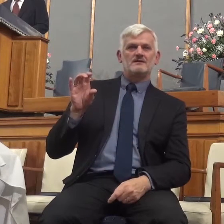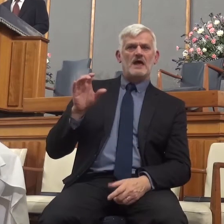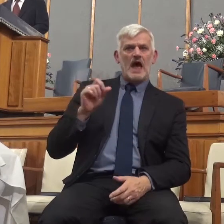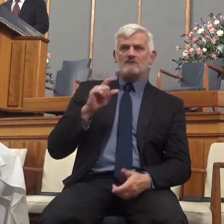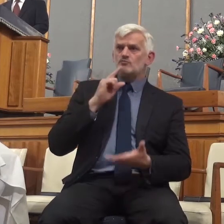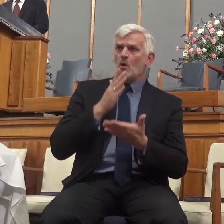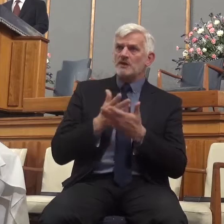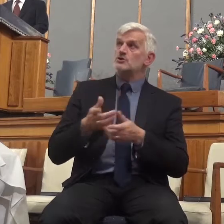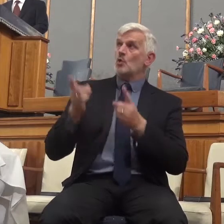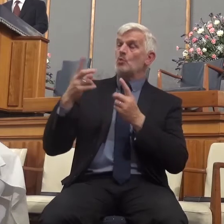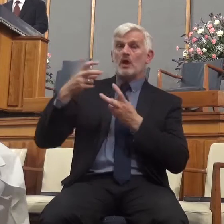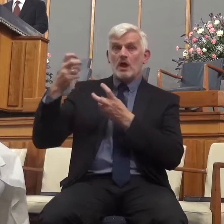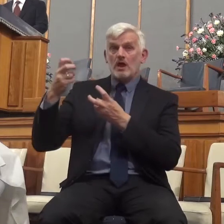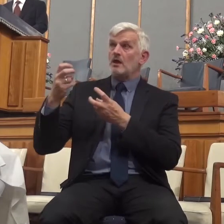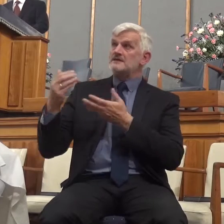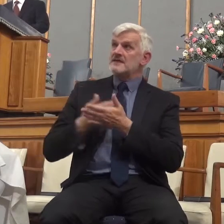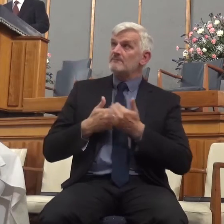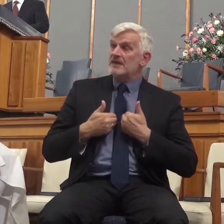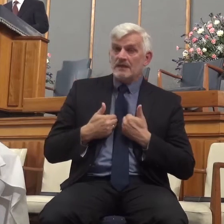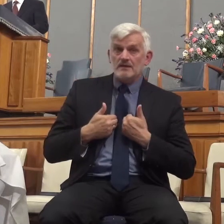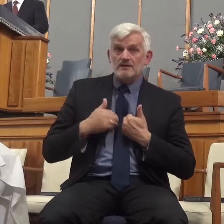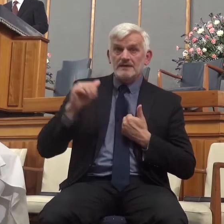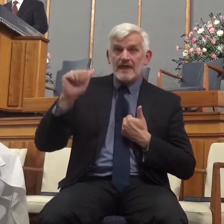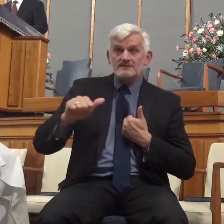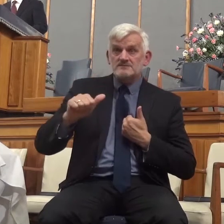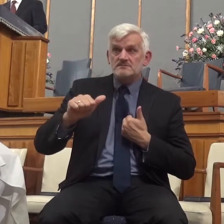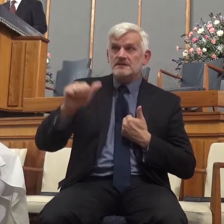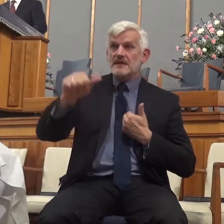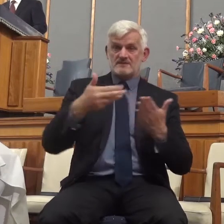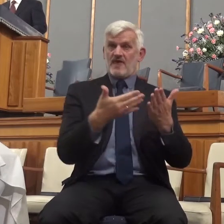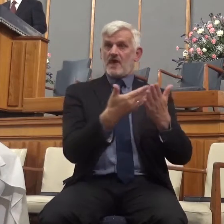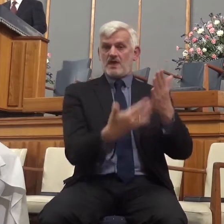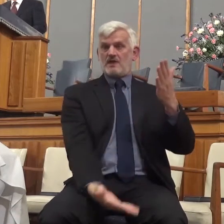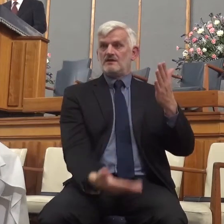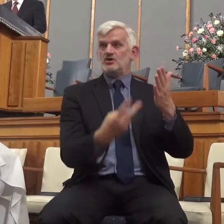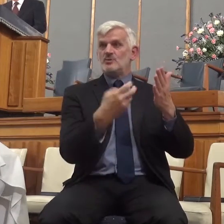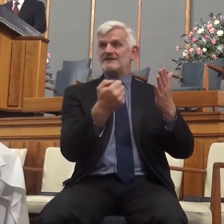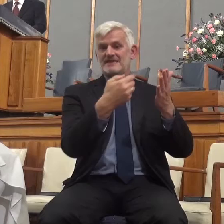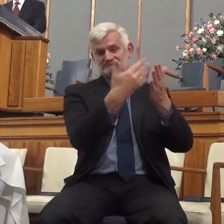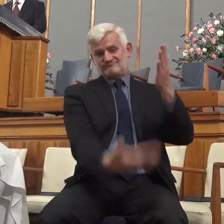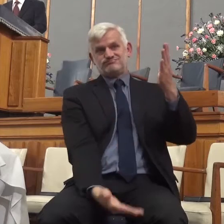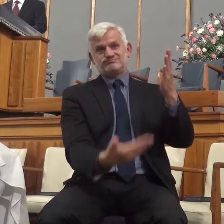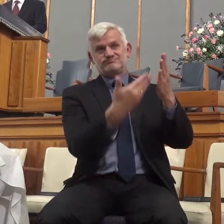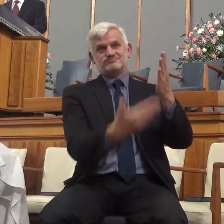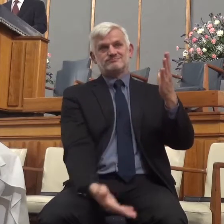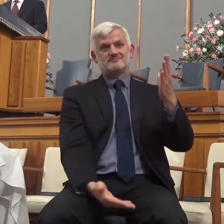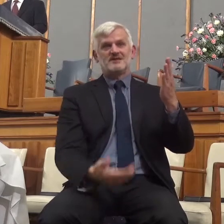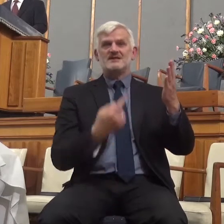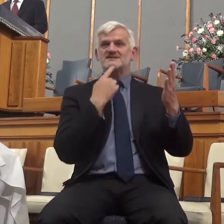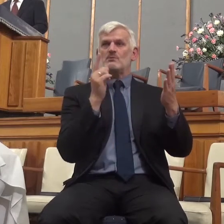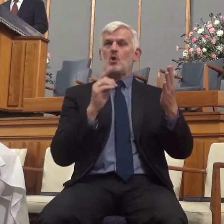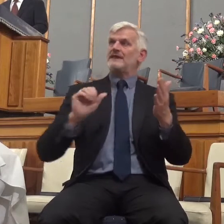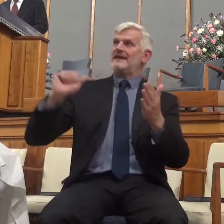and save me? Yes, in this one psalm, 26 times. For his